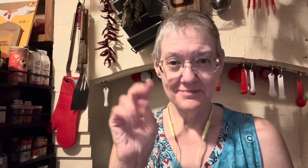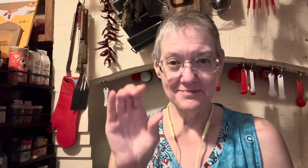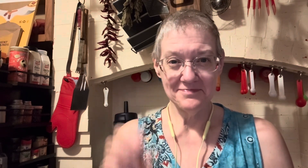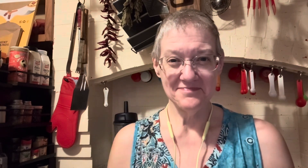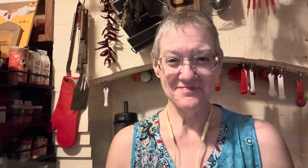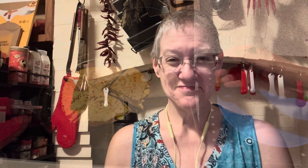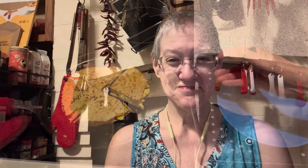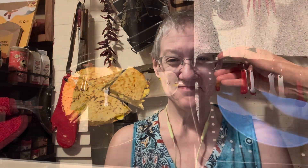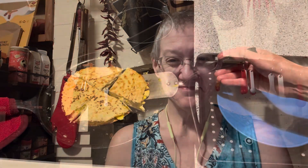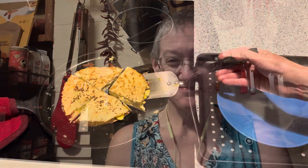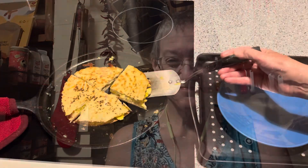of net carbs.